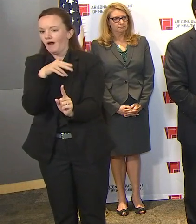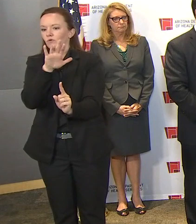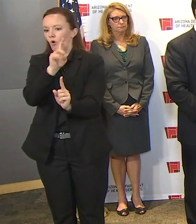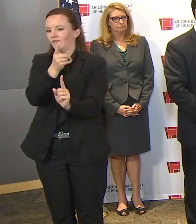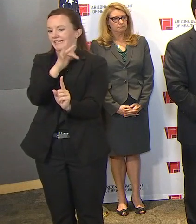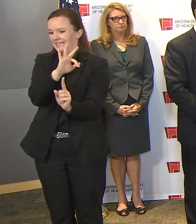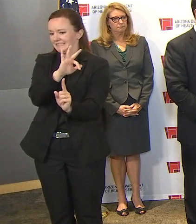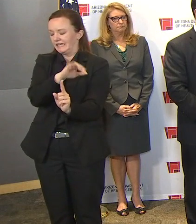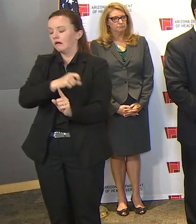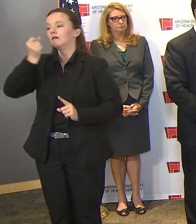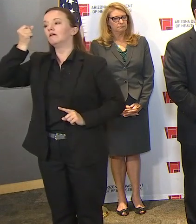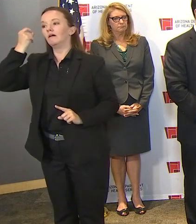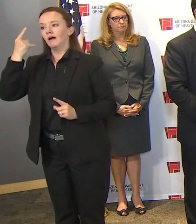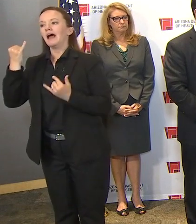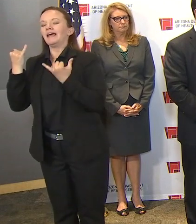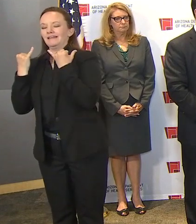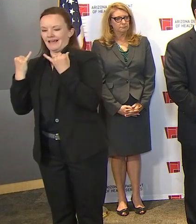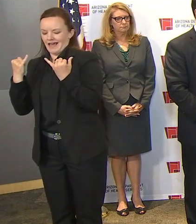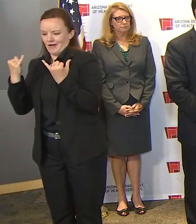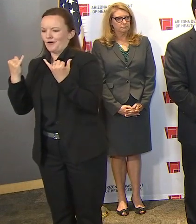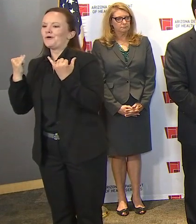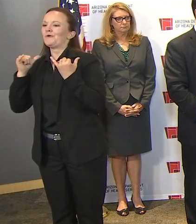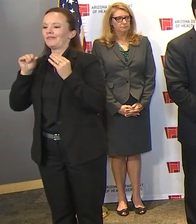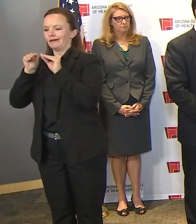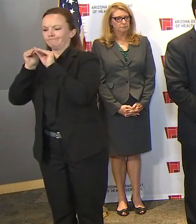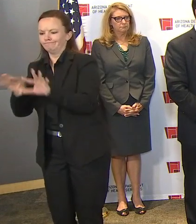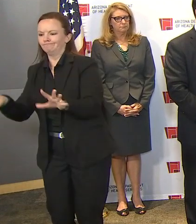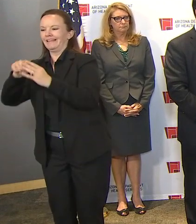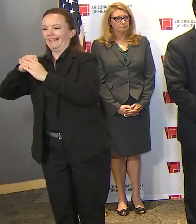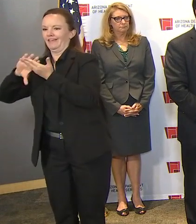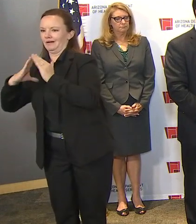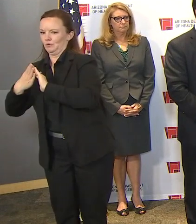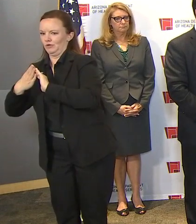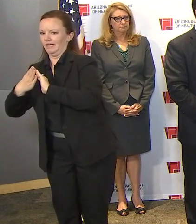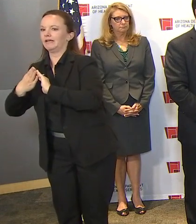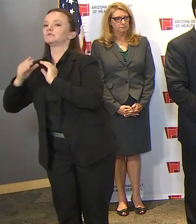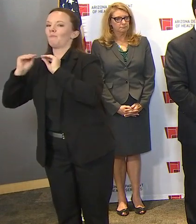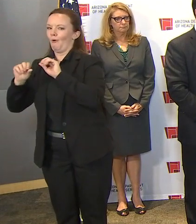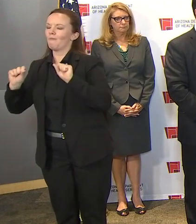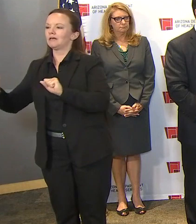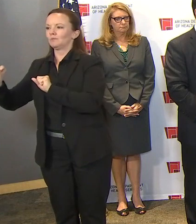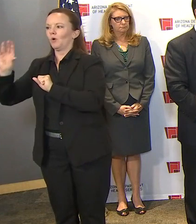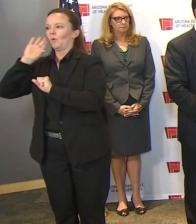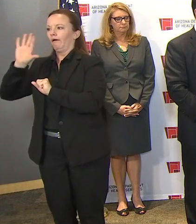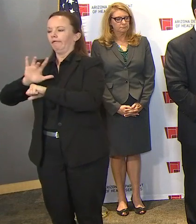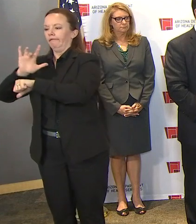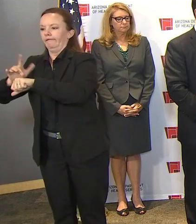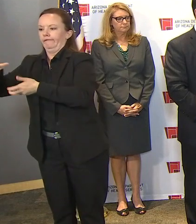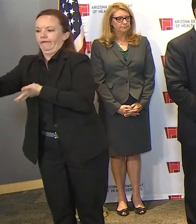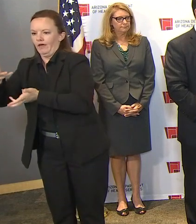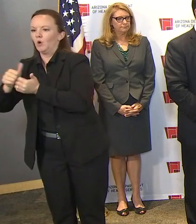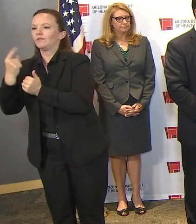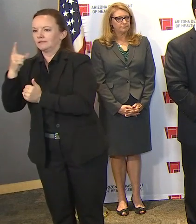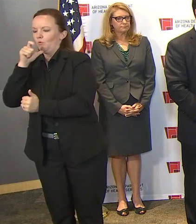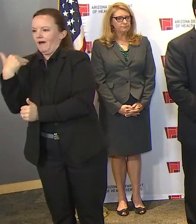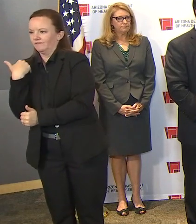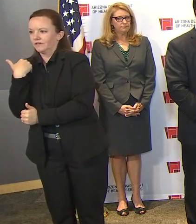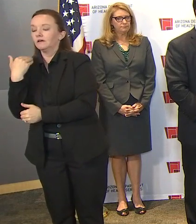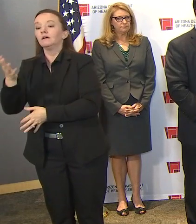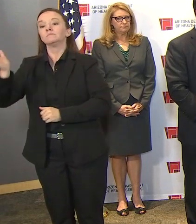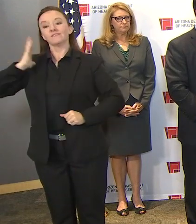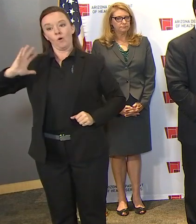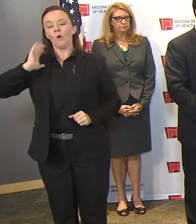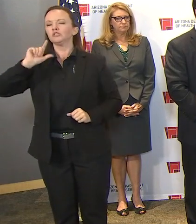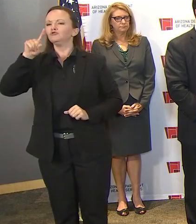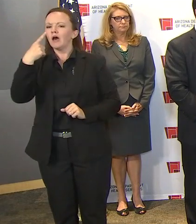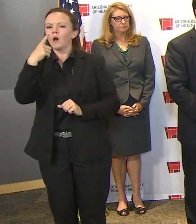community, that's much more of a possibility than when it was just with those individuals that had traveled from Wuhan or from